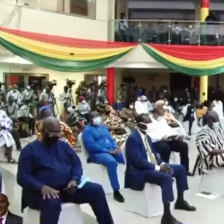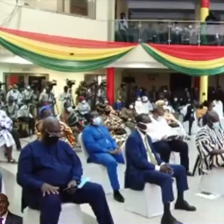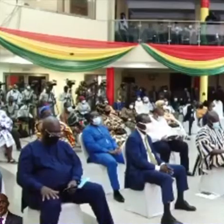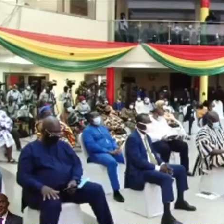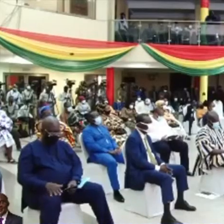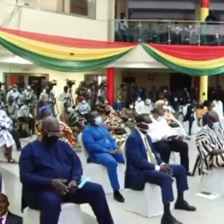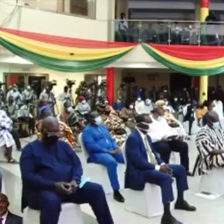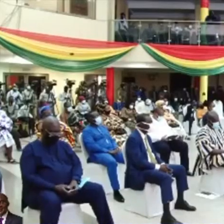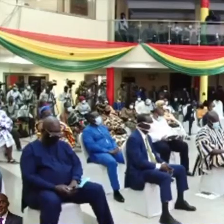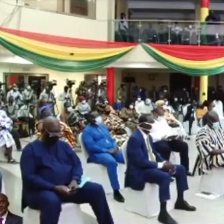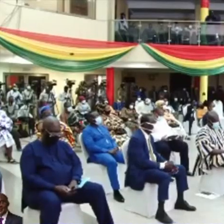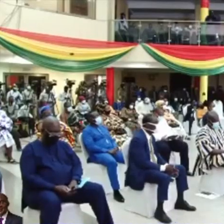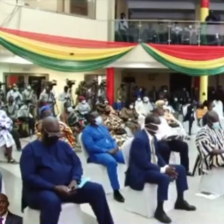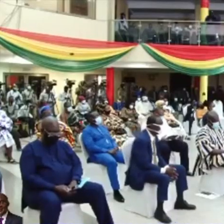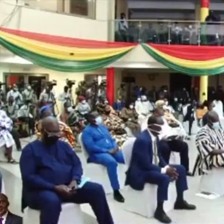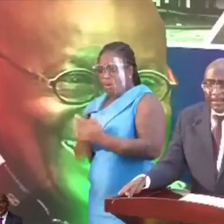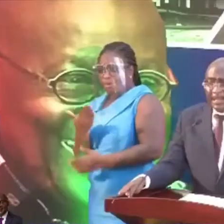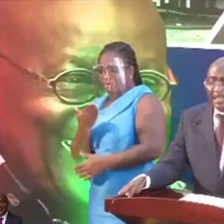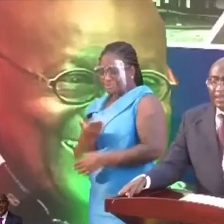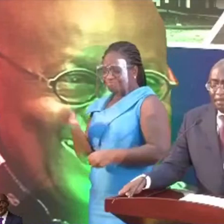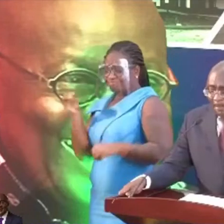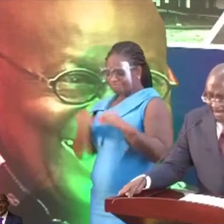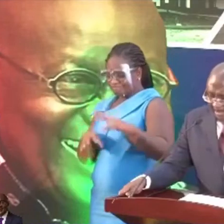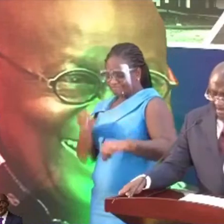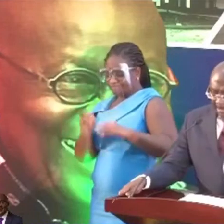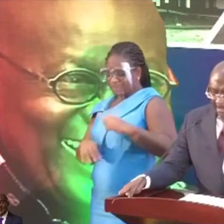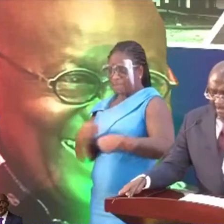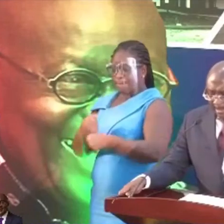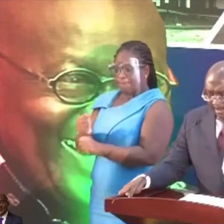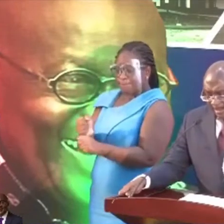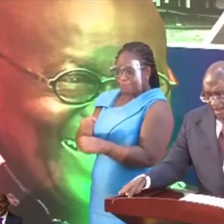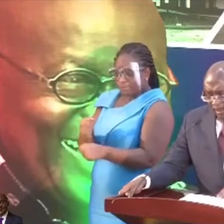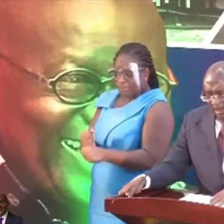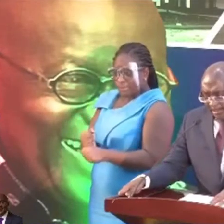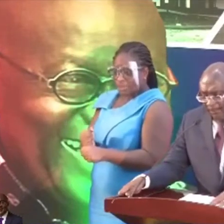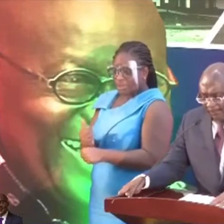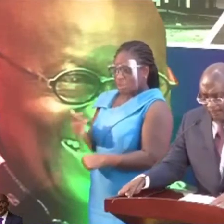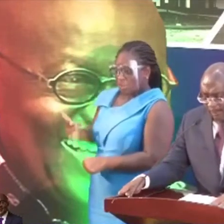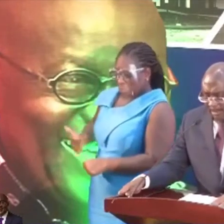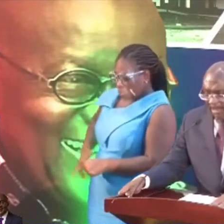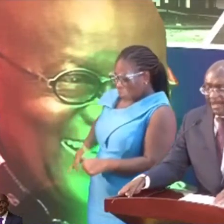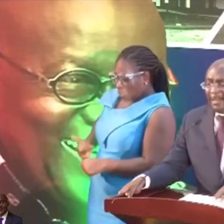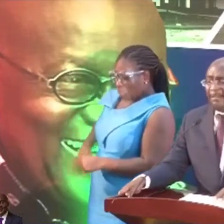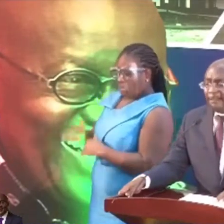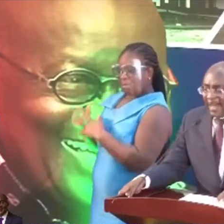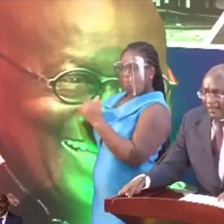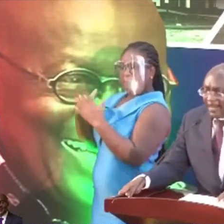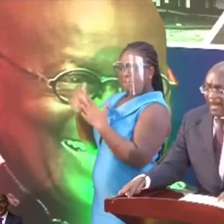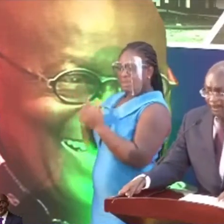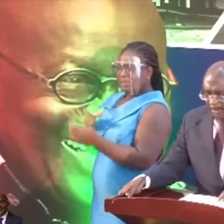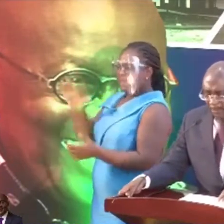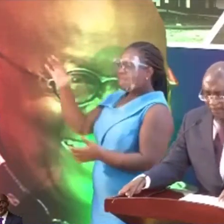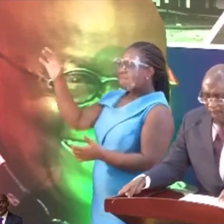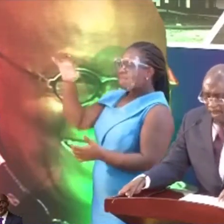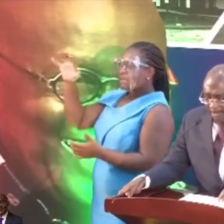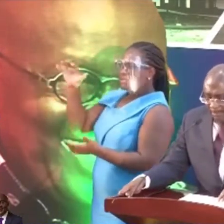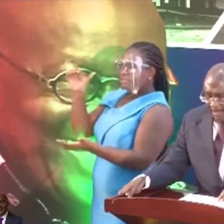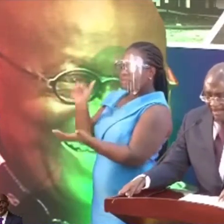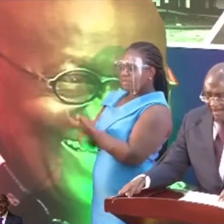And because of all of this investment that has been made in the toilet infrastructure,